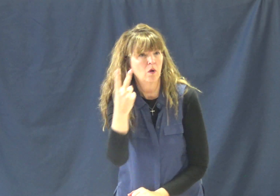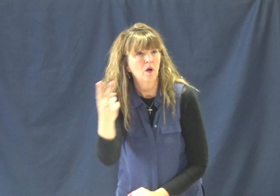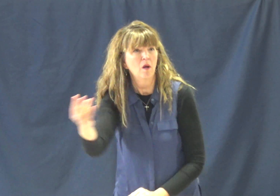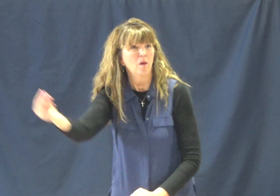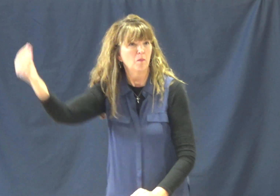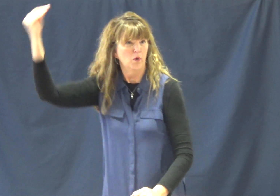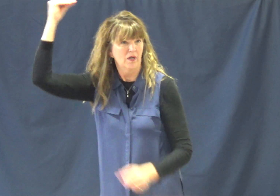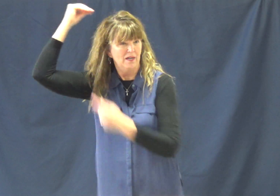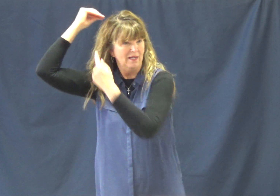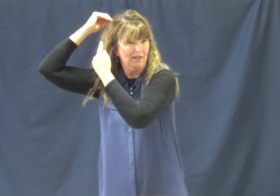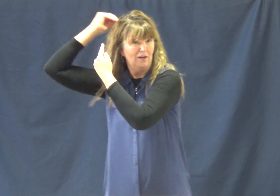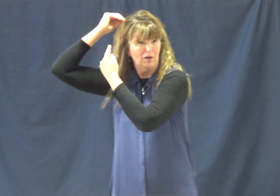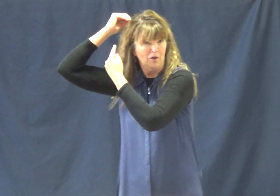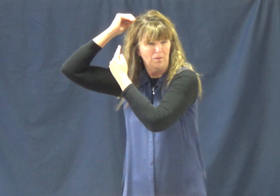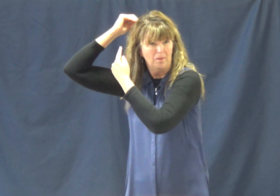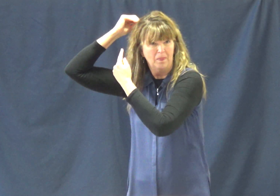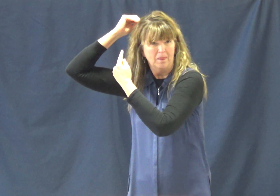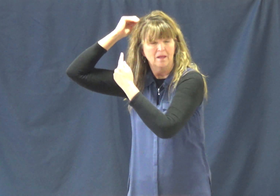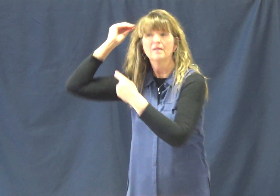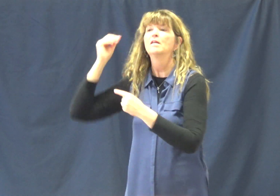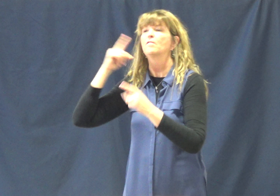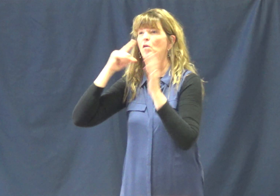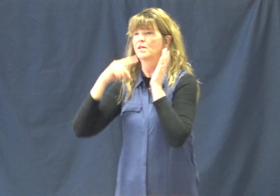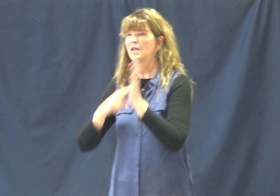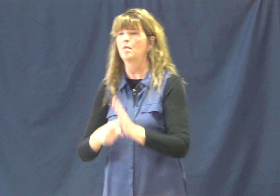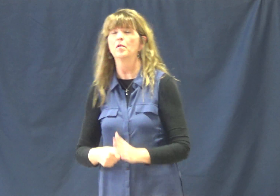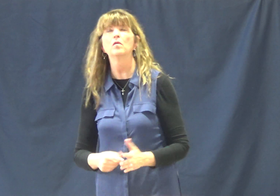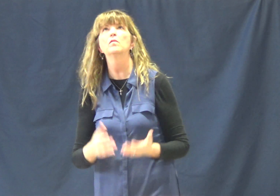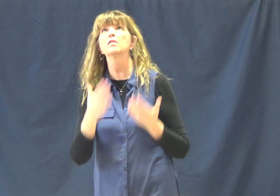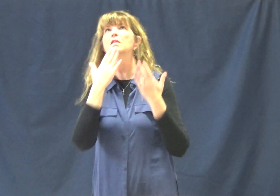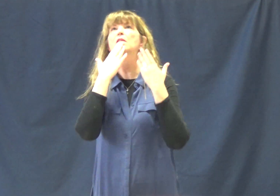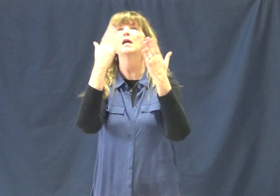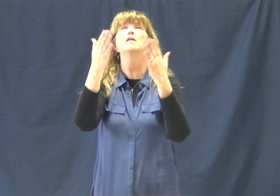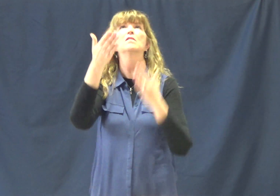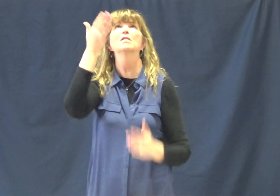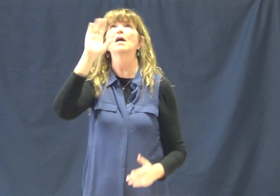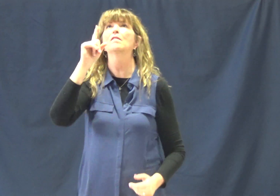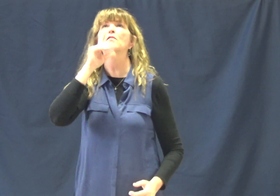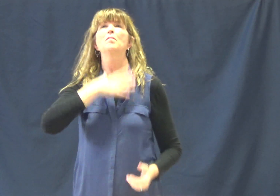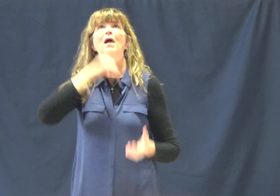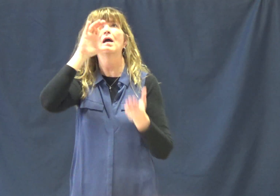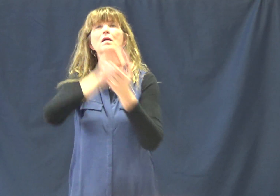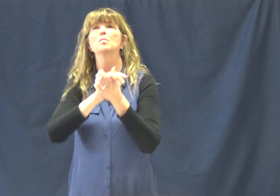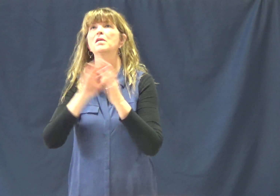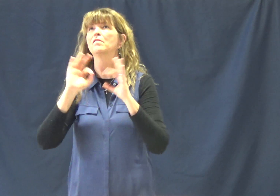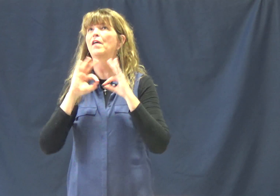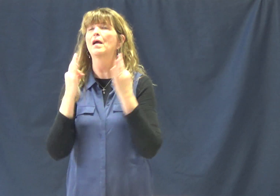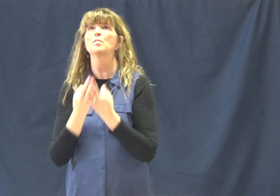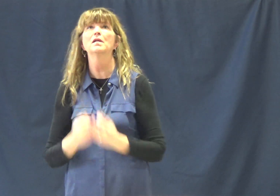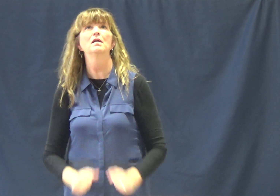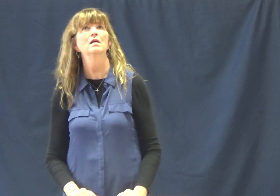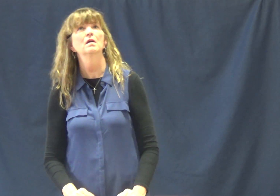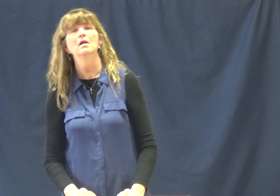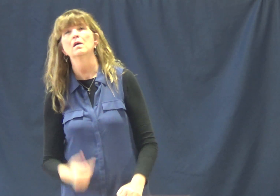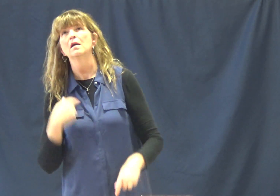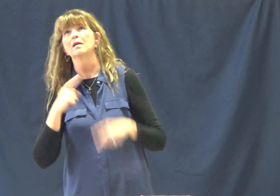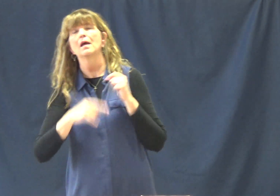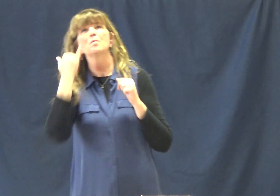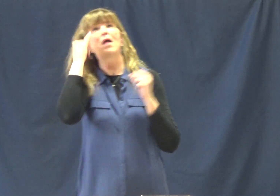Some of those blessings, and I want you to keep them in your mind. For example, Thank God for my husband and my family.